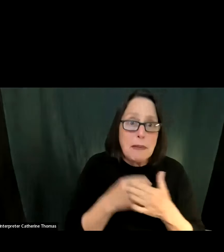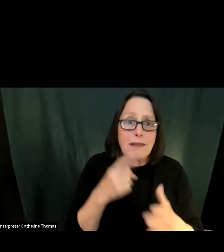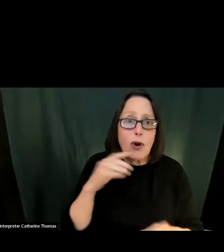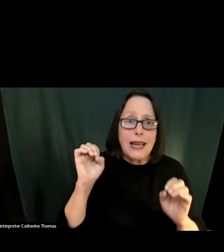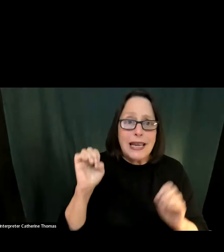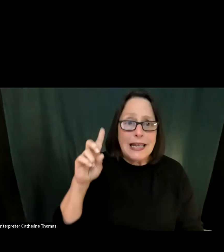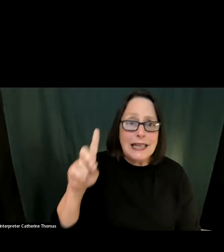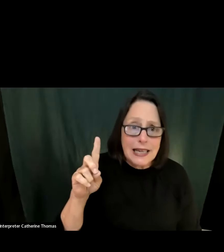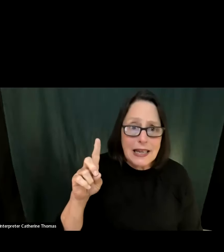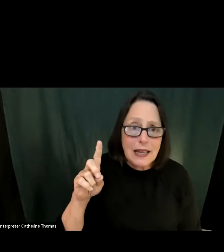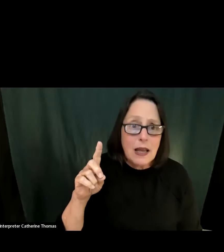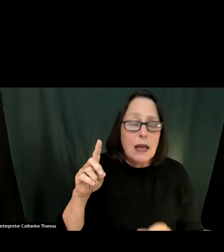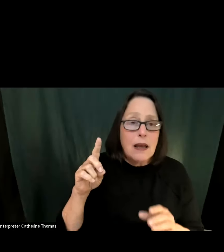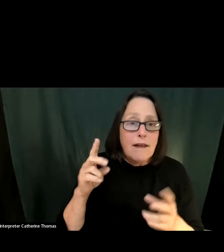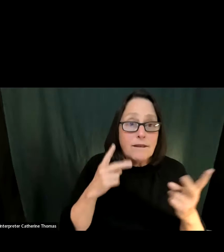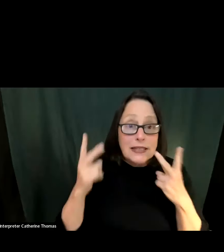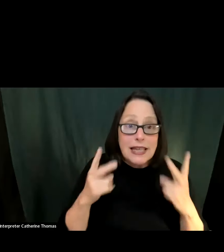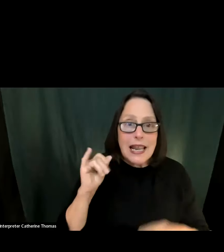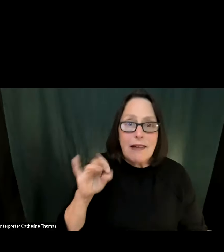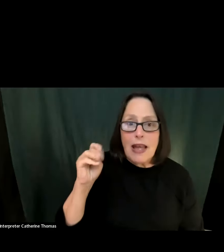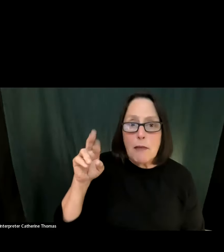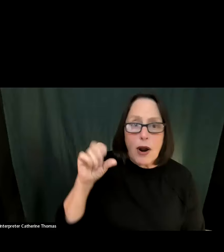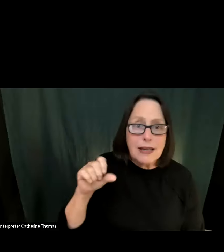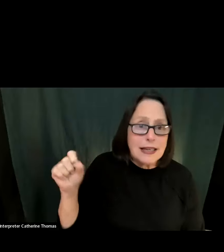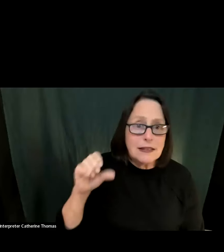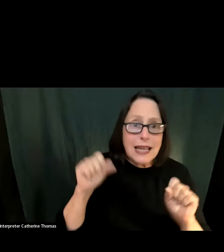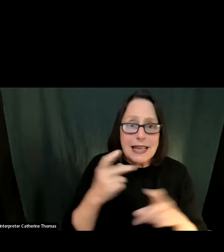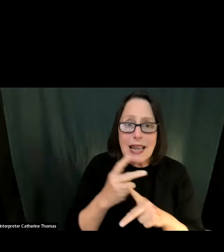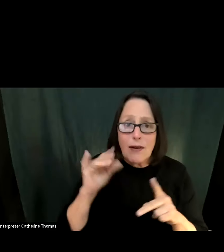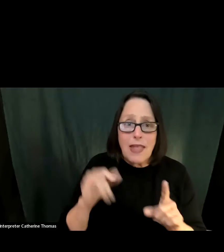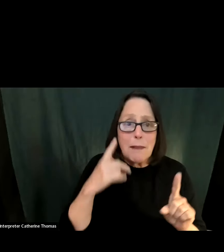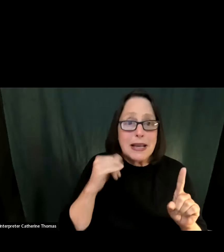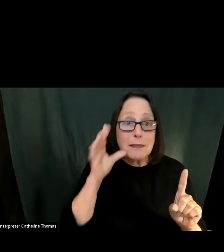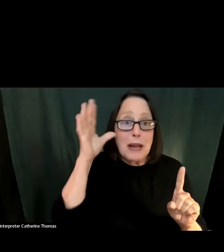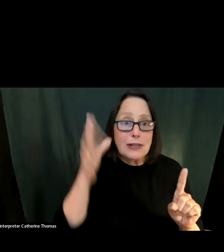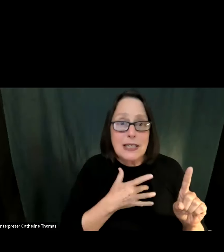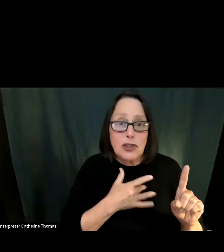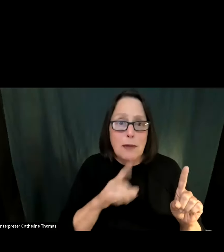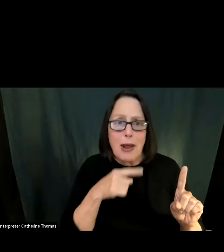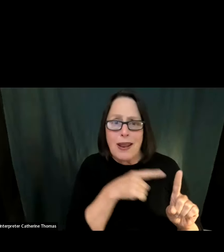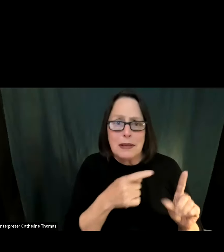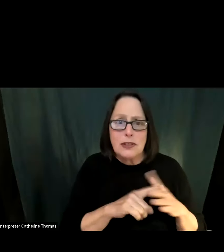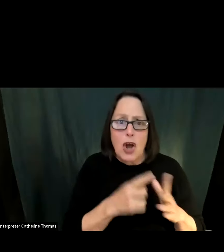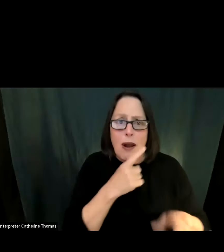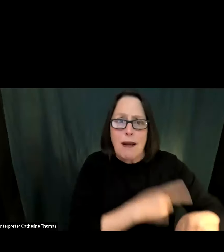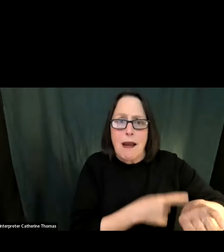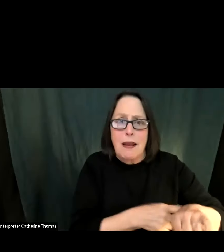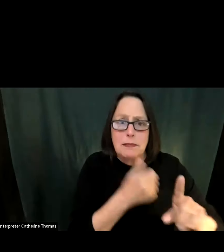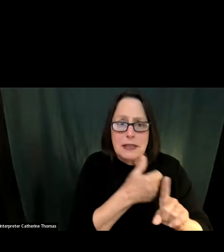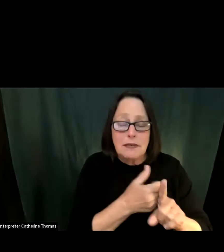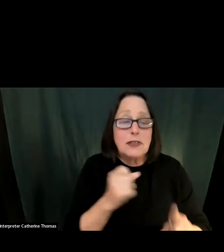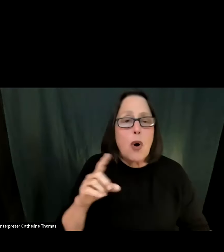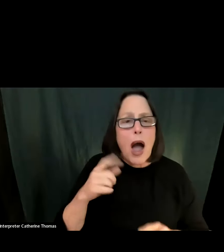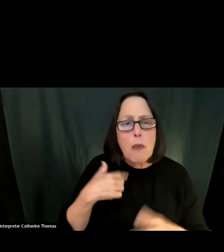when MRSS could do that for you. So I'm probably preaching to the choir on the value of mobile crisis response, but I wanted to give folks a few examples